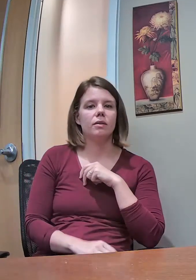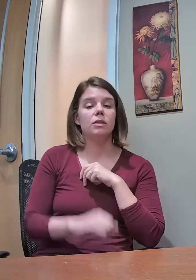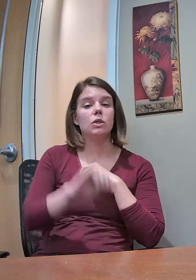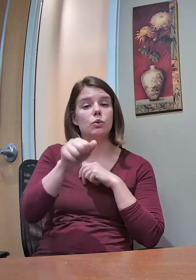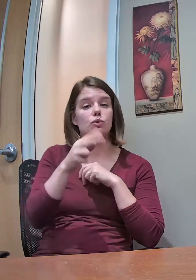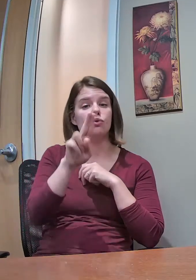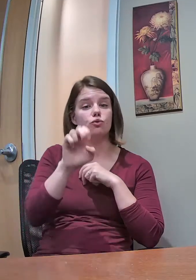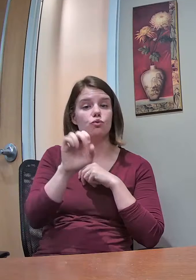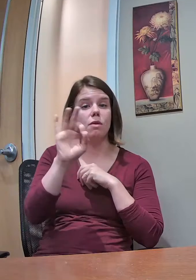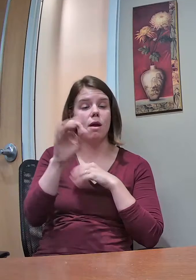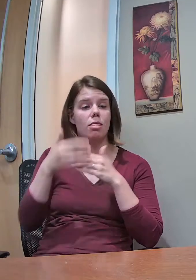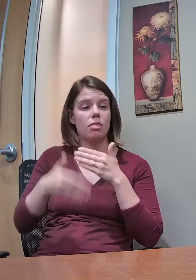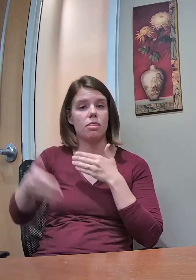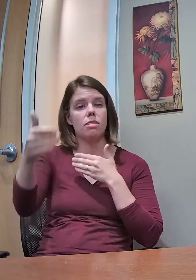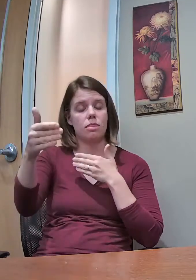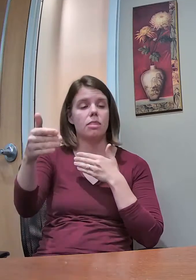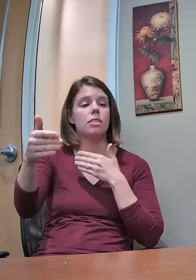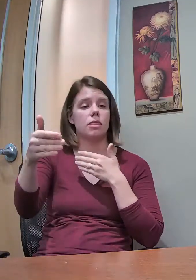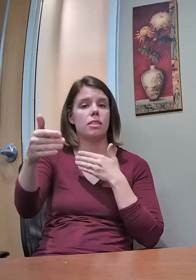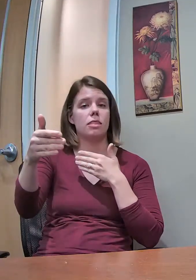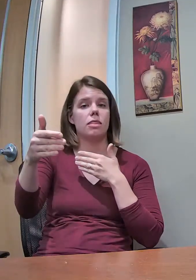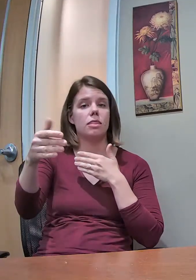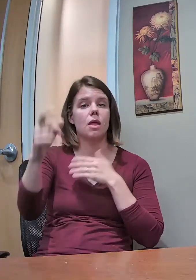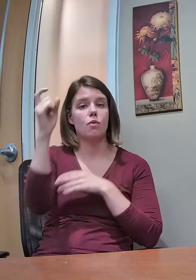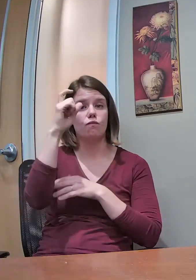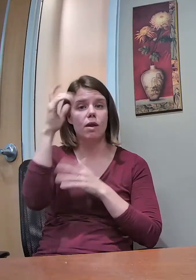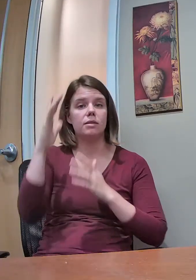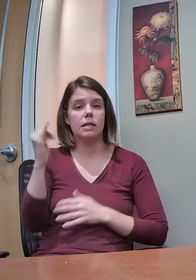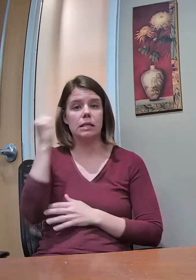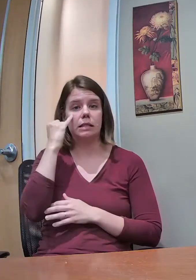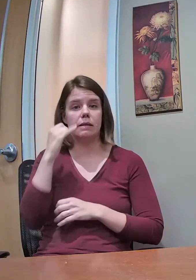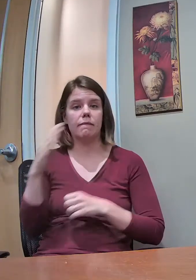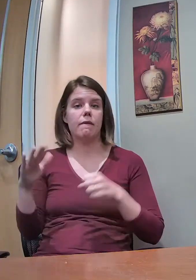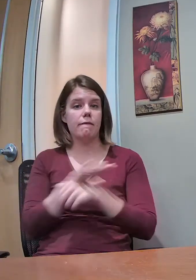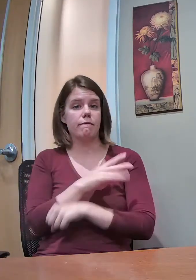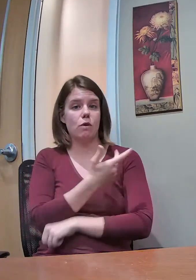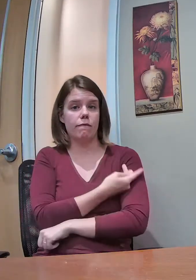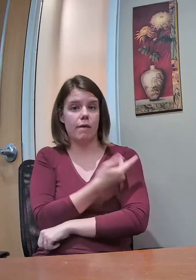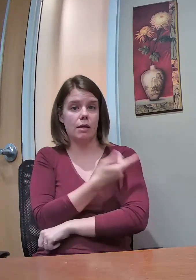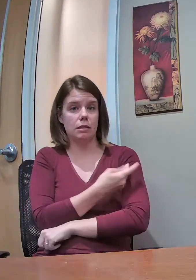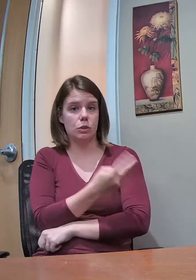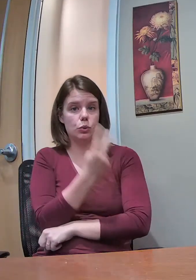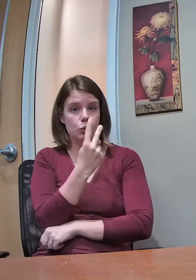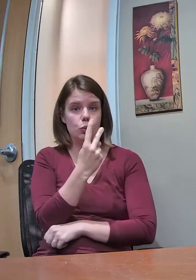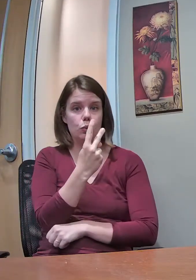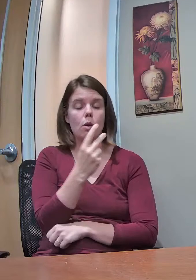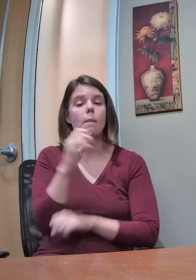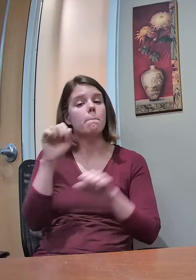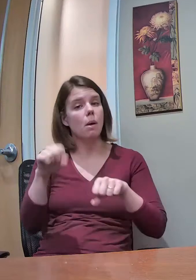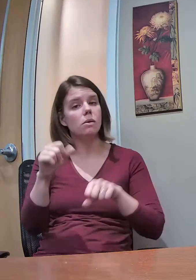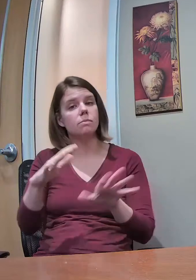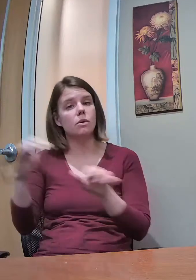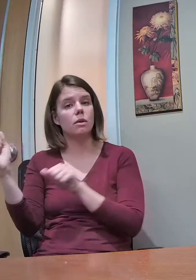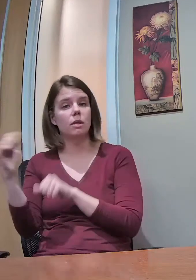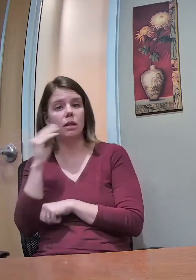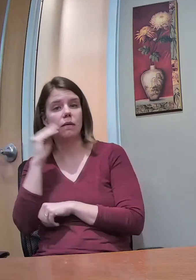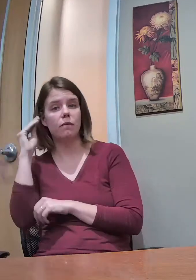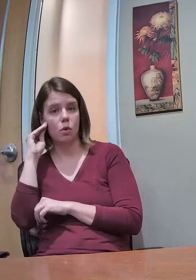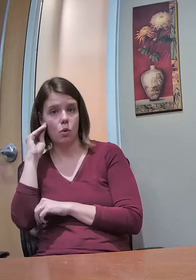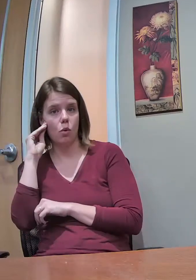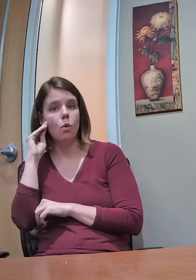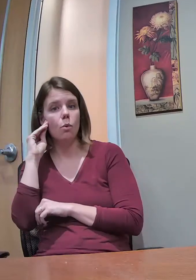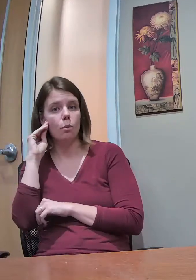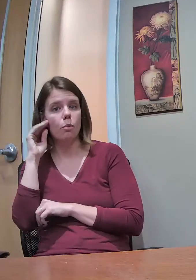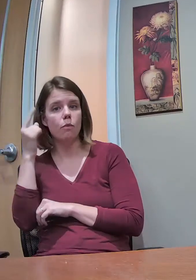As of June 9th, residents who are fully immunized may leave the home for temporary absences